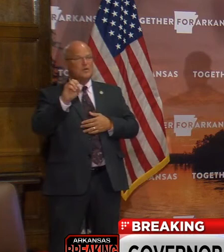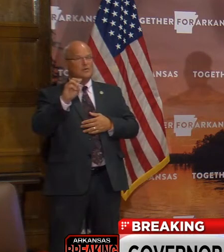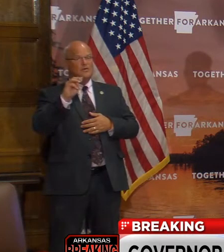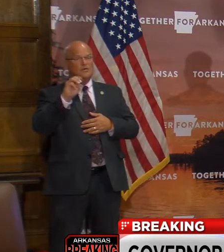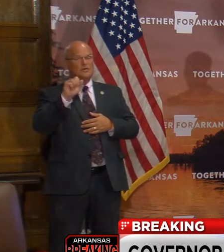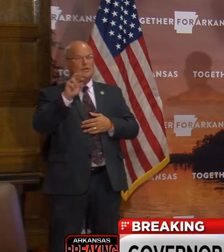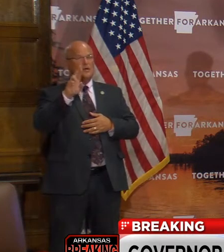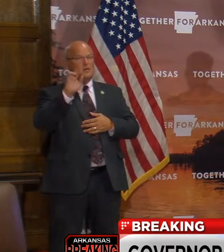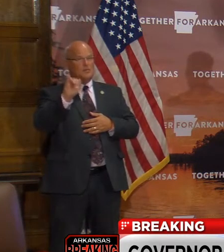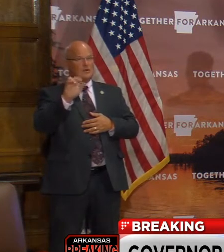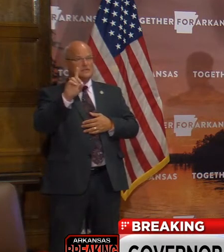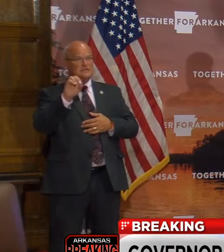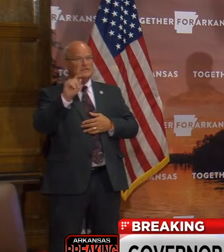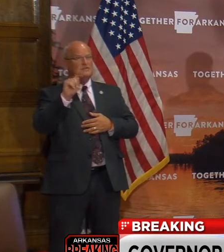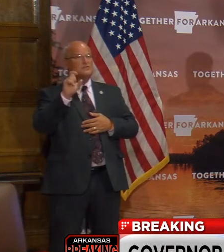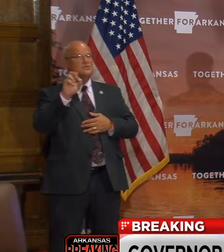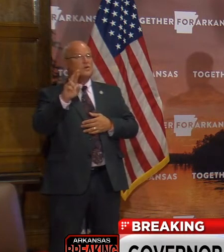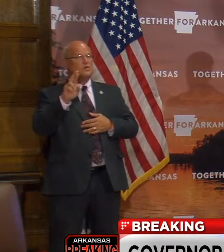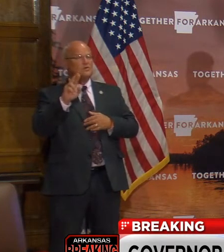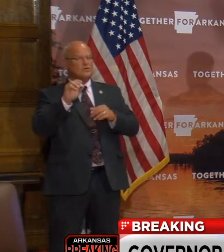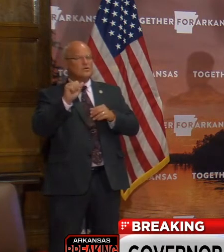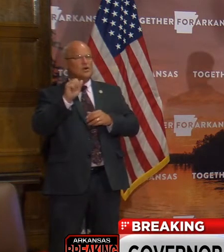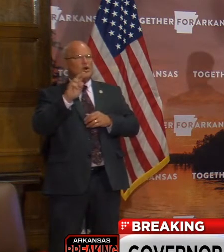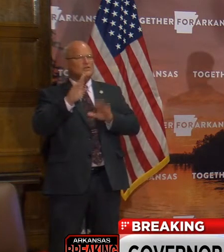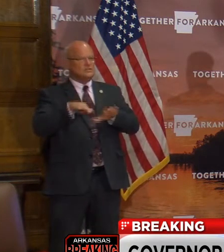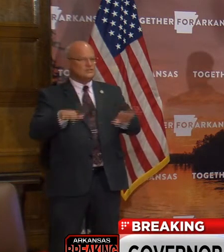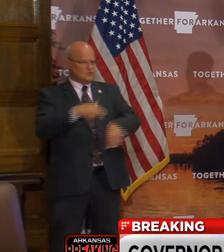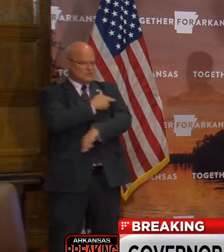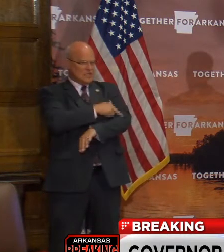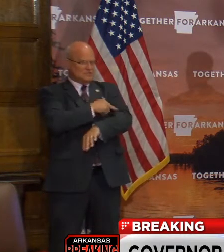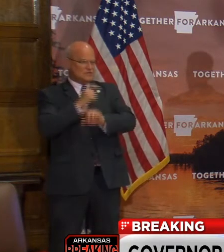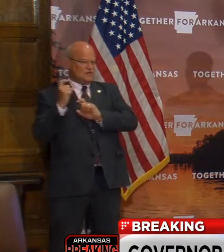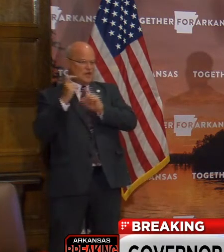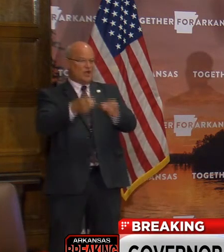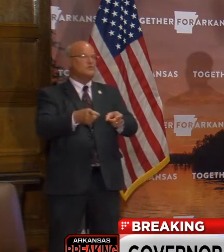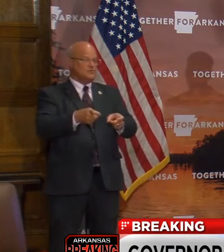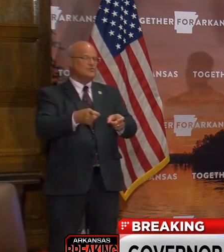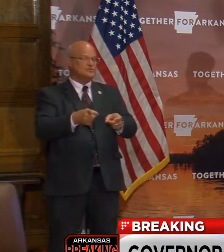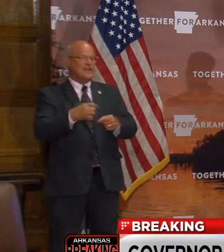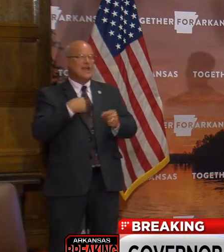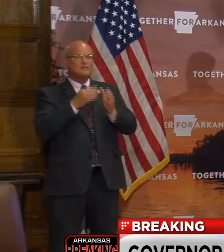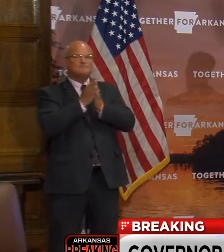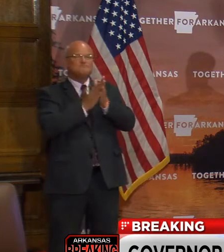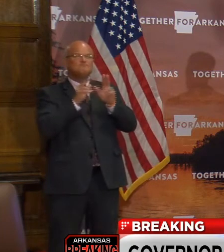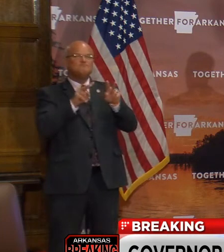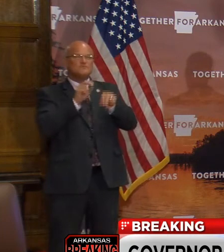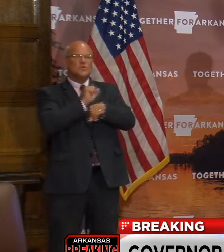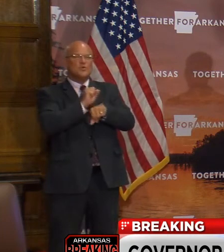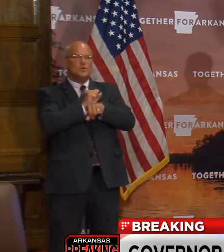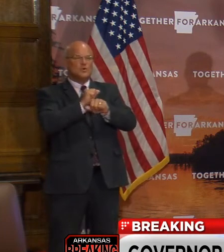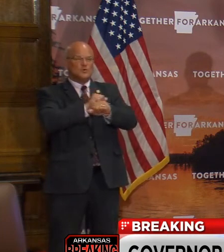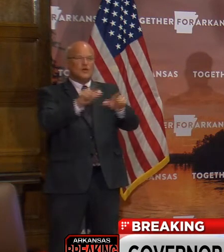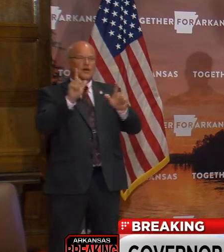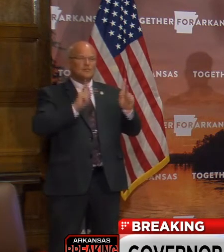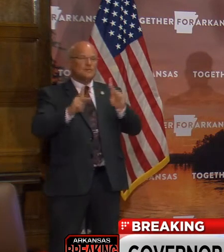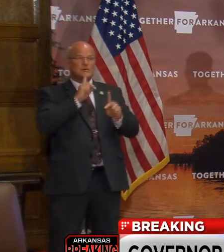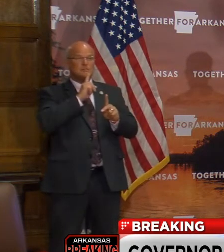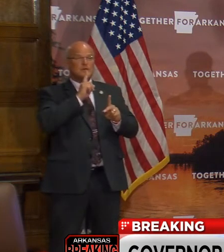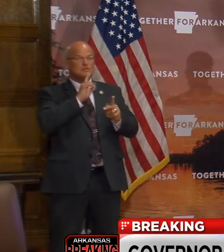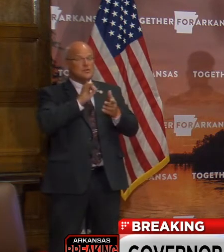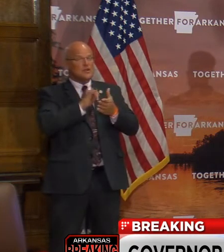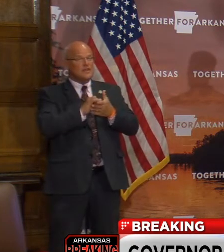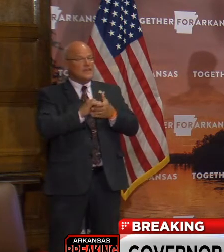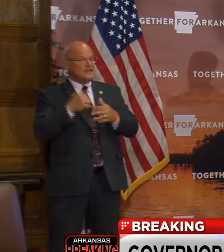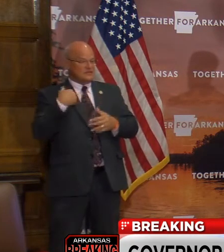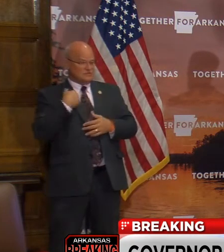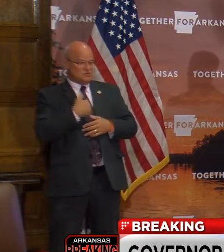appreciate Arkansas Children's Hospital for their contribution. And we look forward to working with everyone to make sure that just